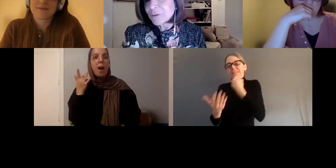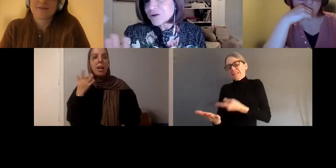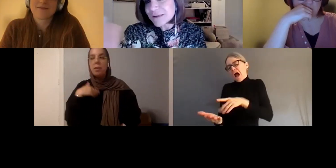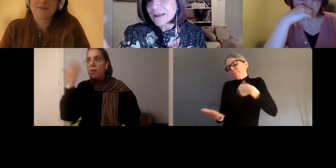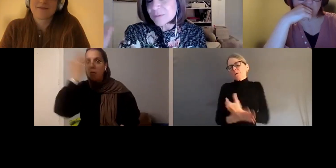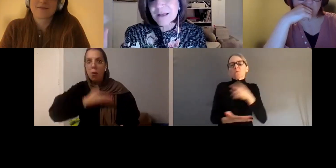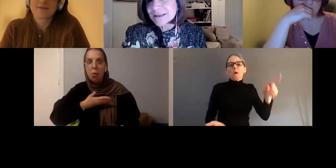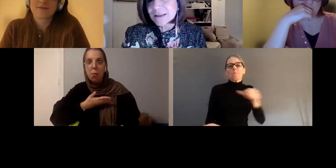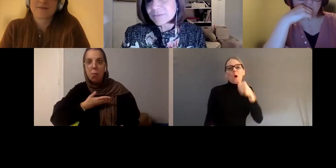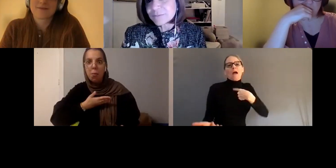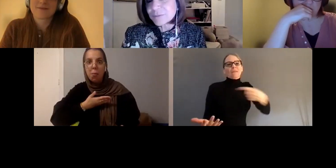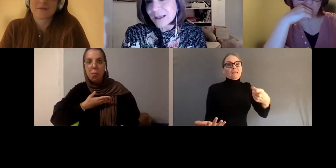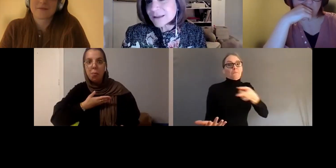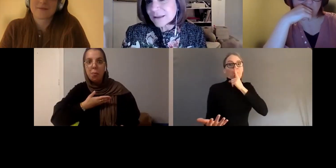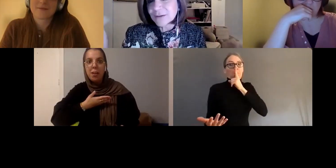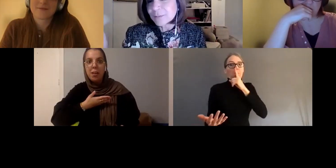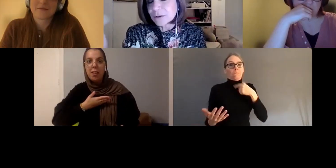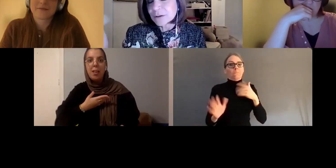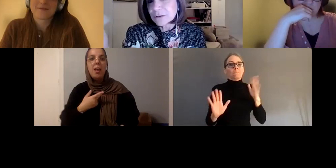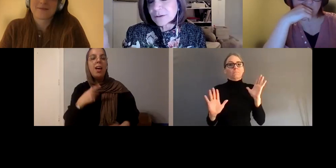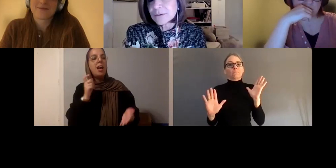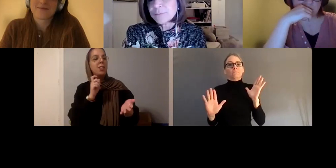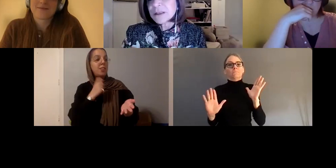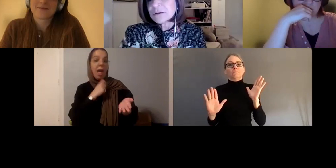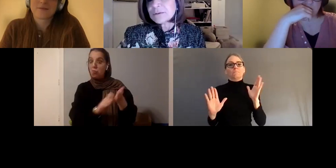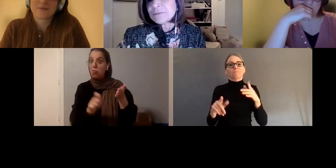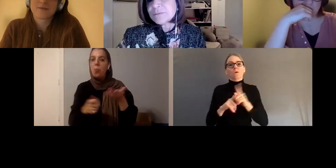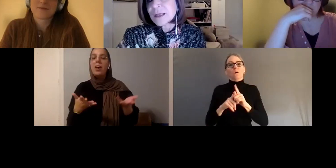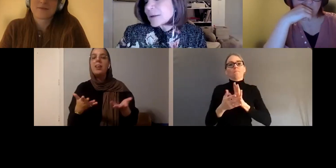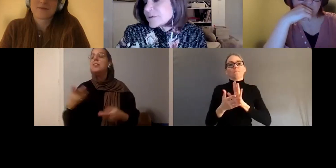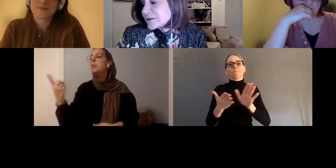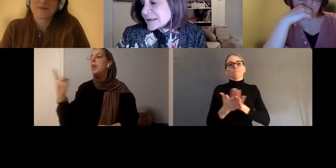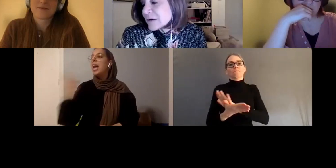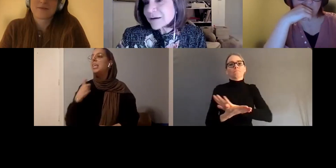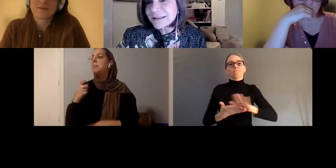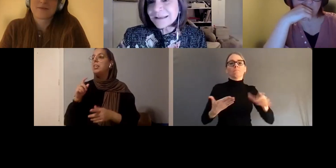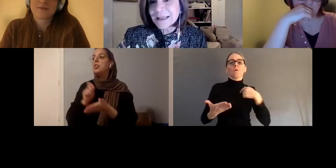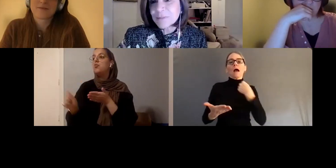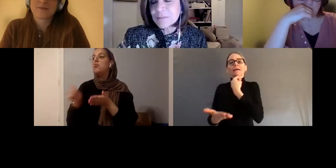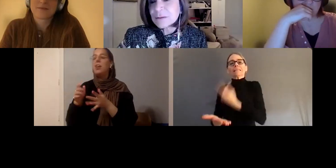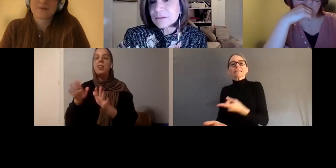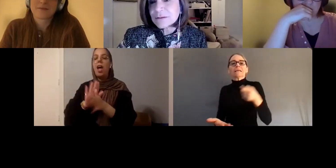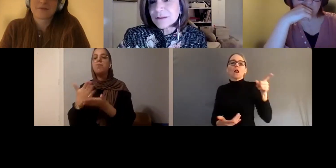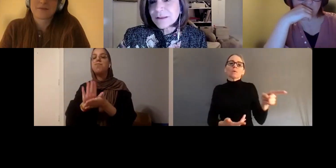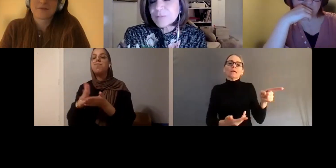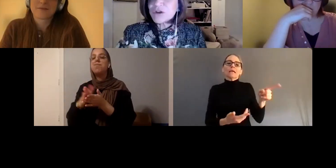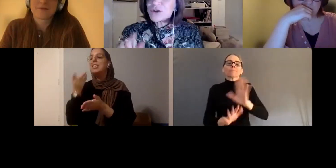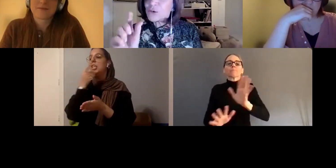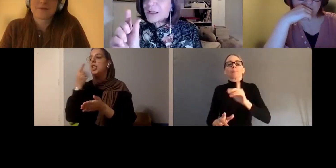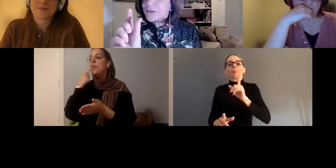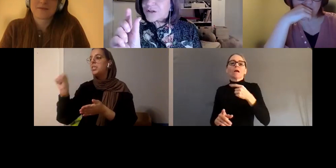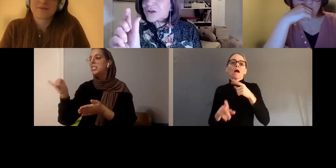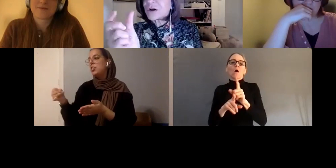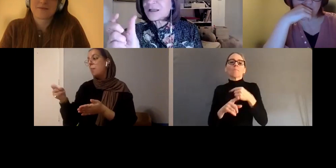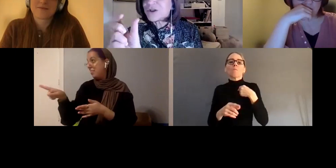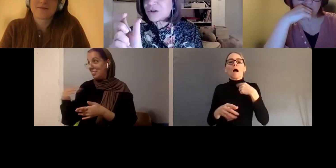I was asked to give him a meal, and I was really sorry they didn't like my meal. But there's no